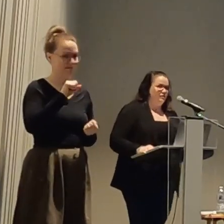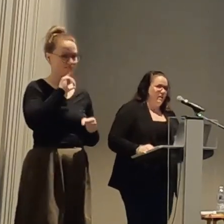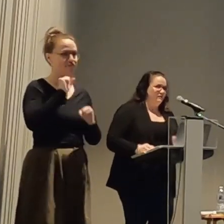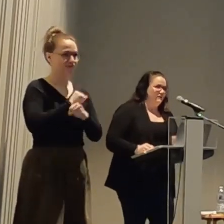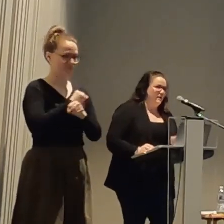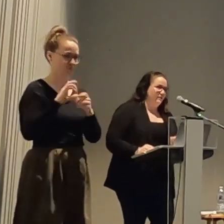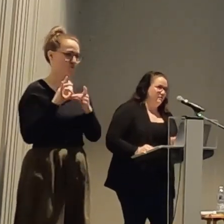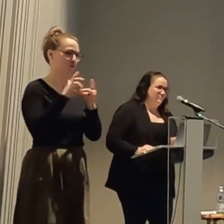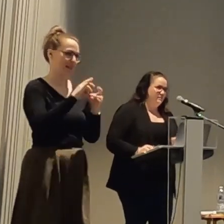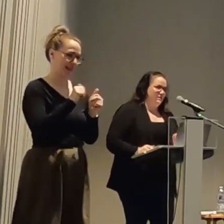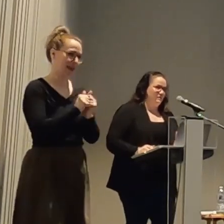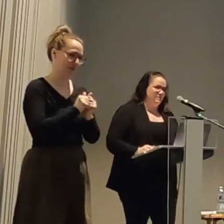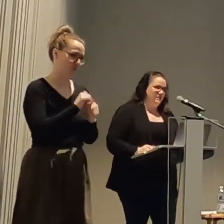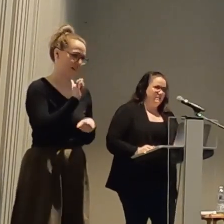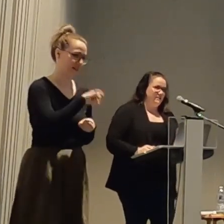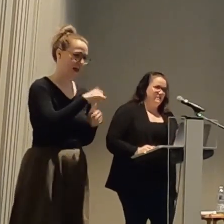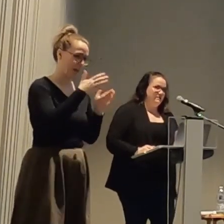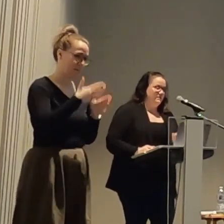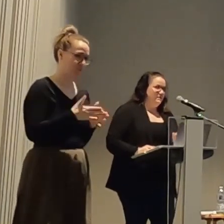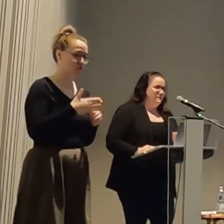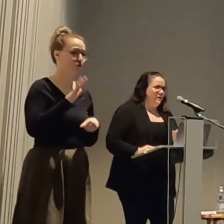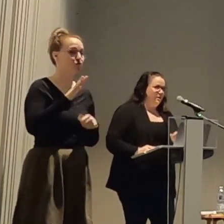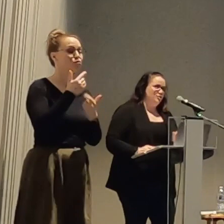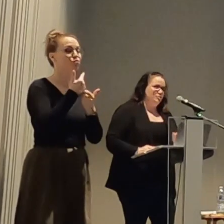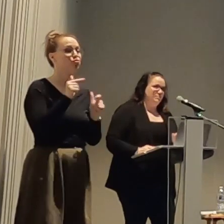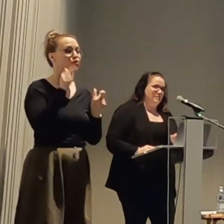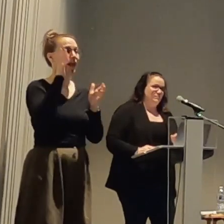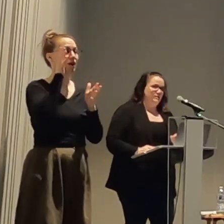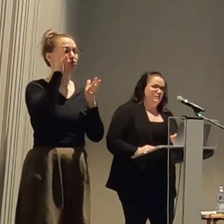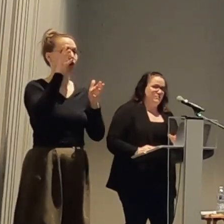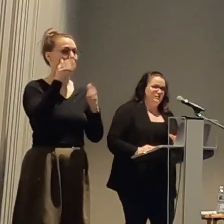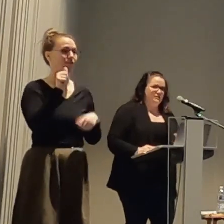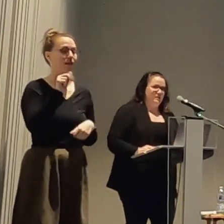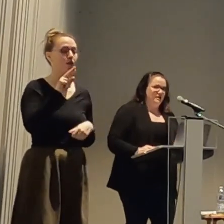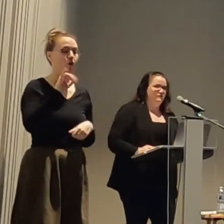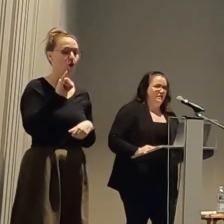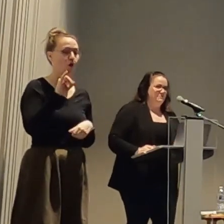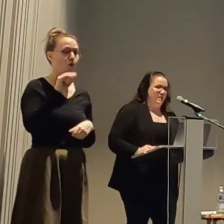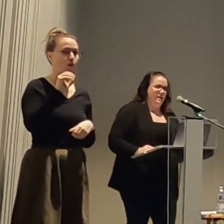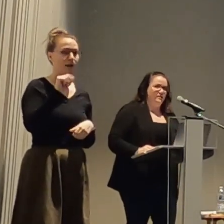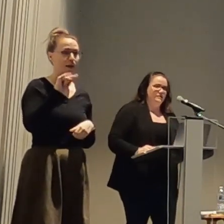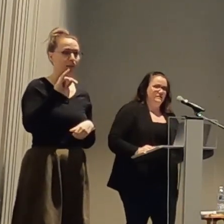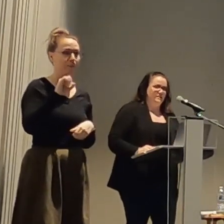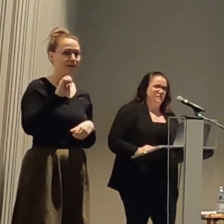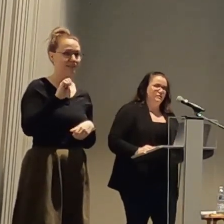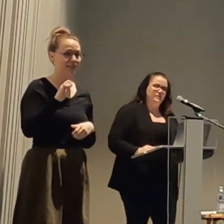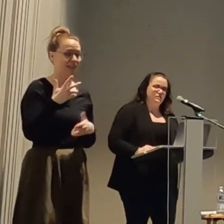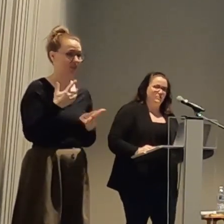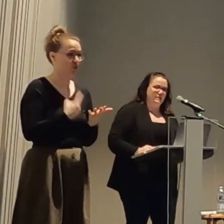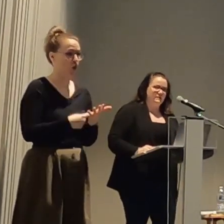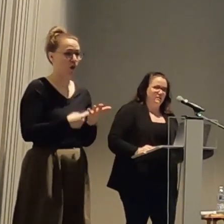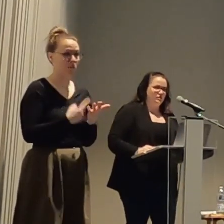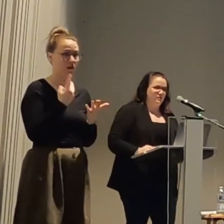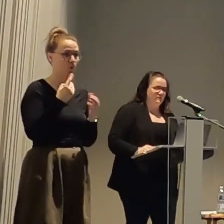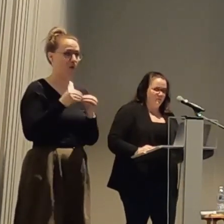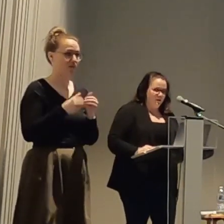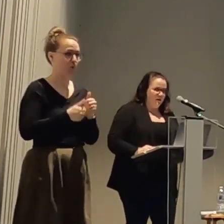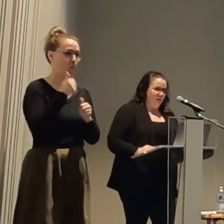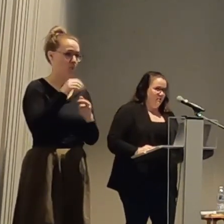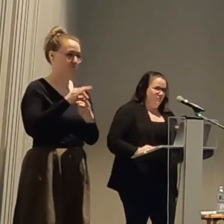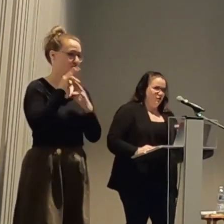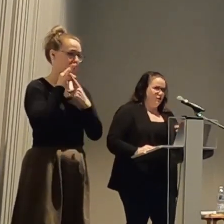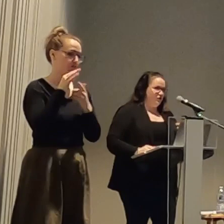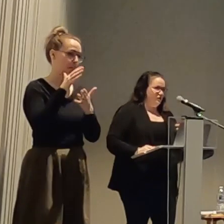her great-grandfather was Henri Matisse, arguably one of the most significant painters in the early 20th